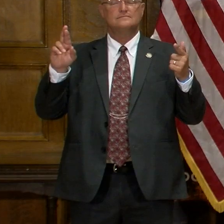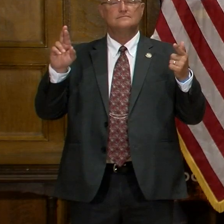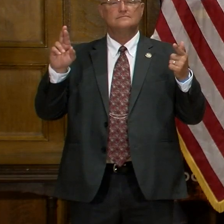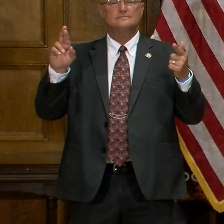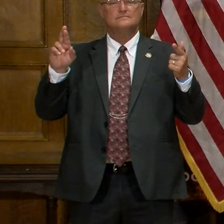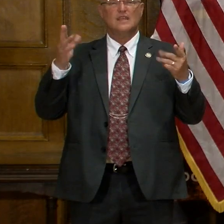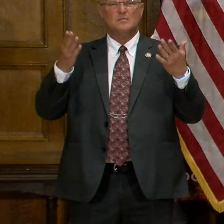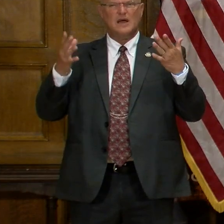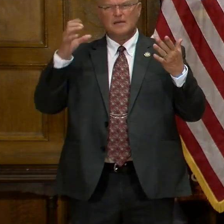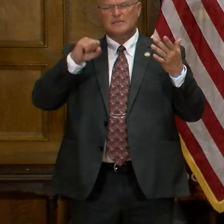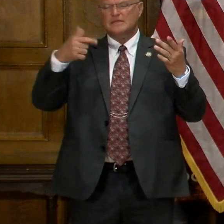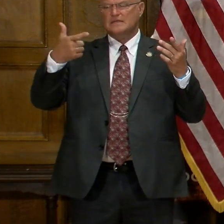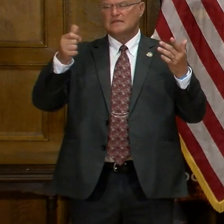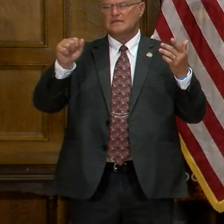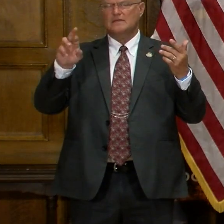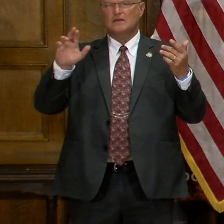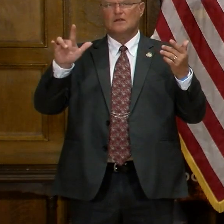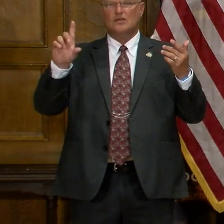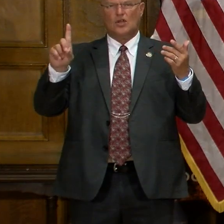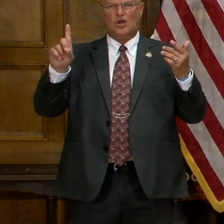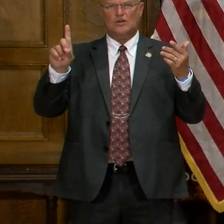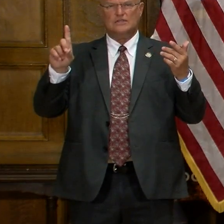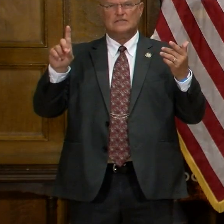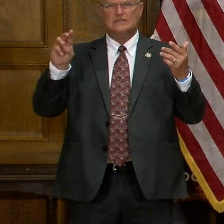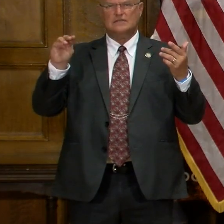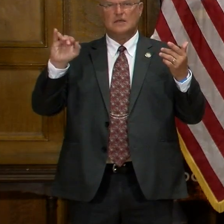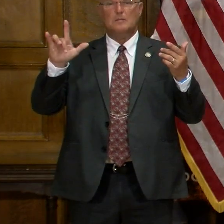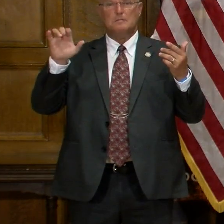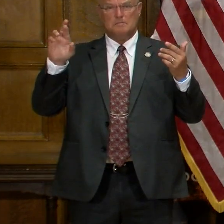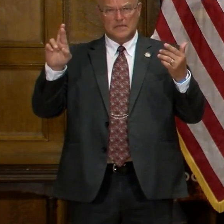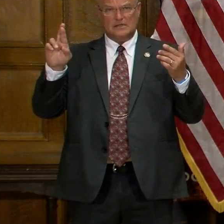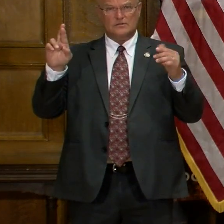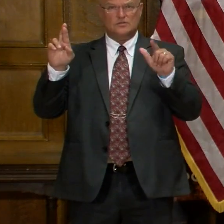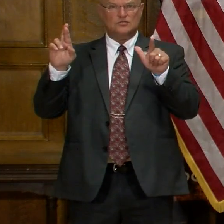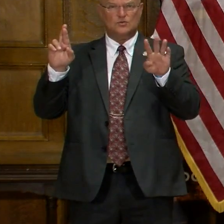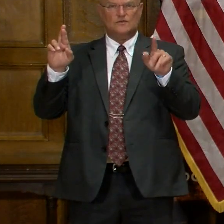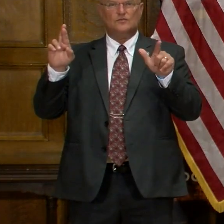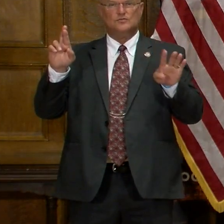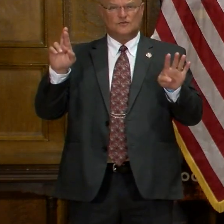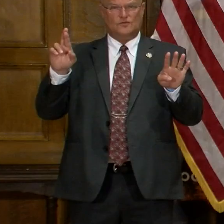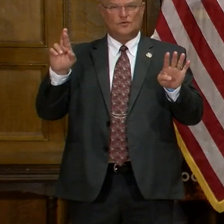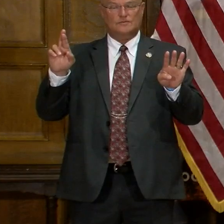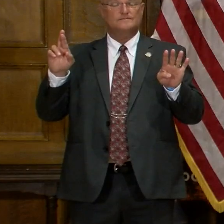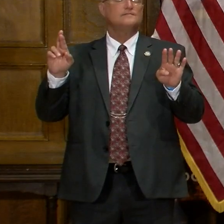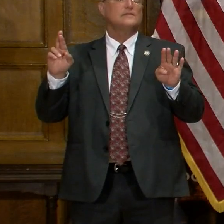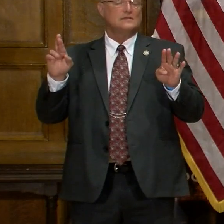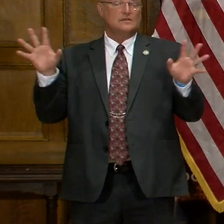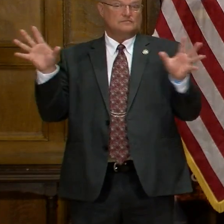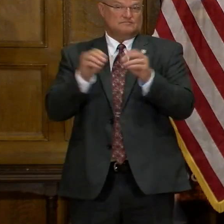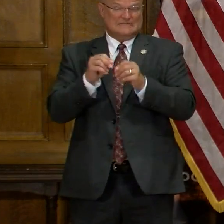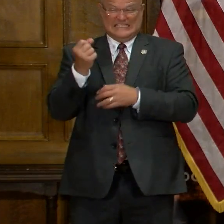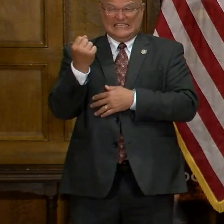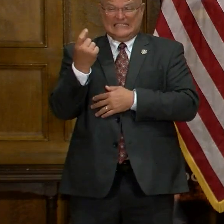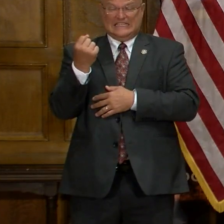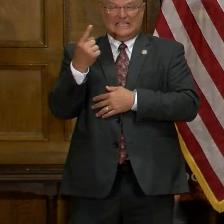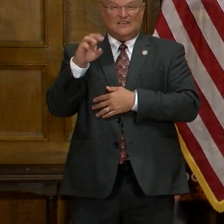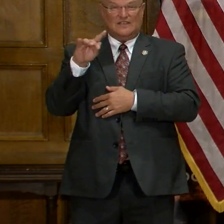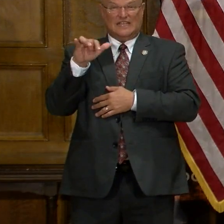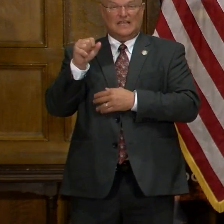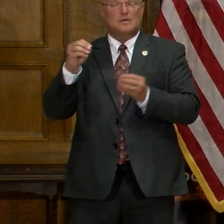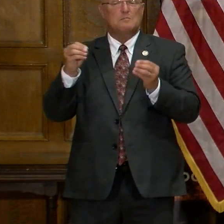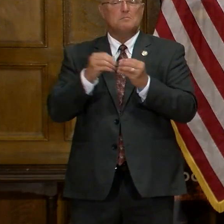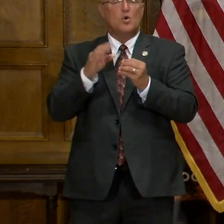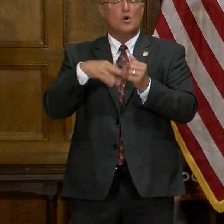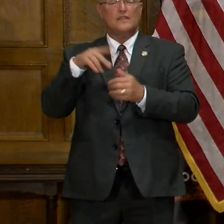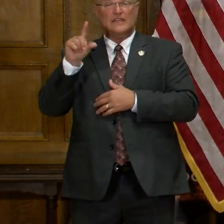And I might have missed Garland and Miller each with 24. And so you can see the 11 counties that have more than 20,